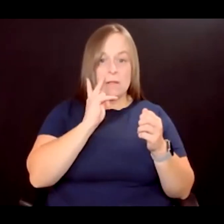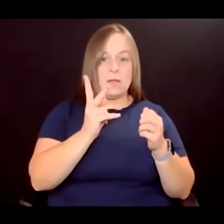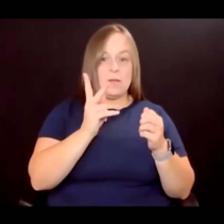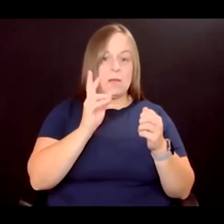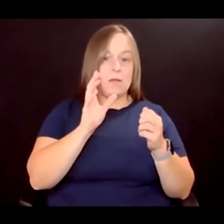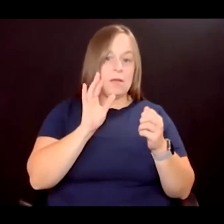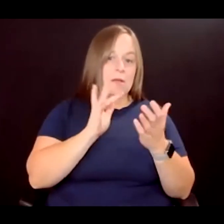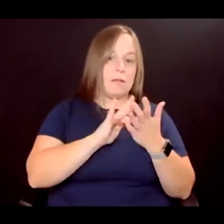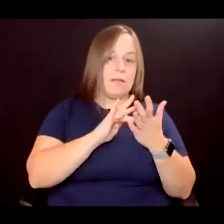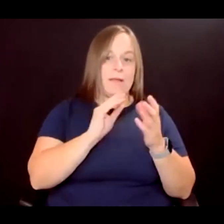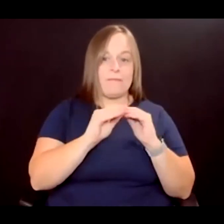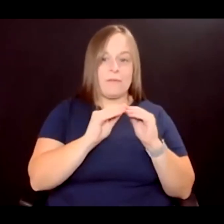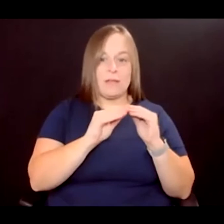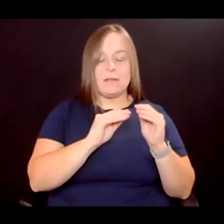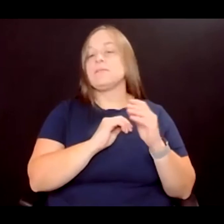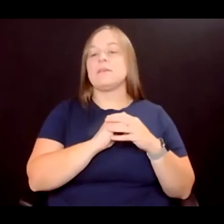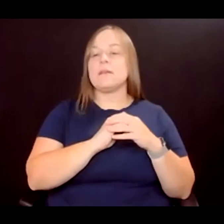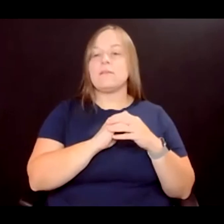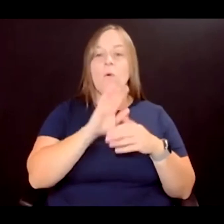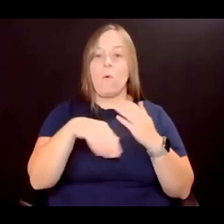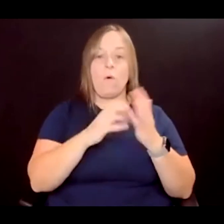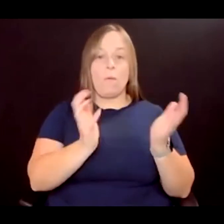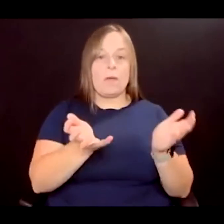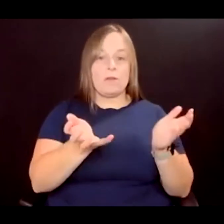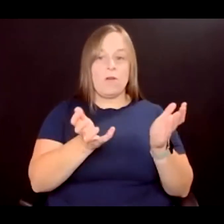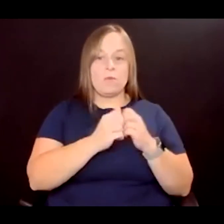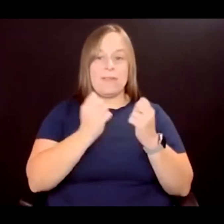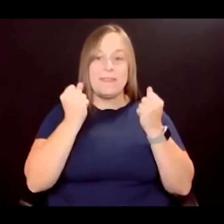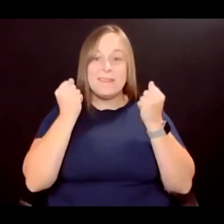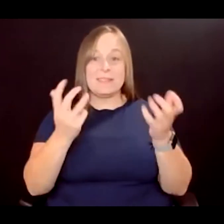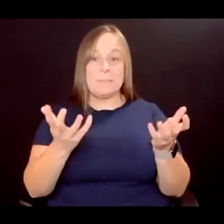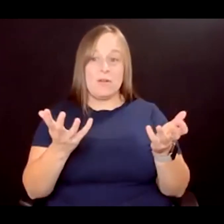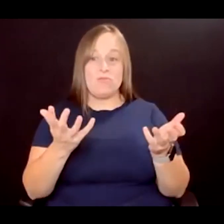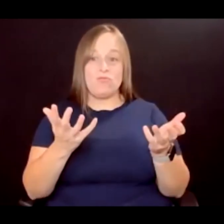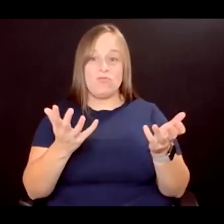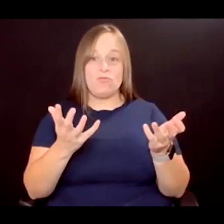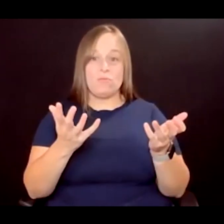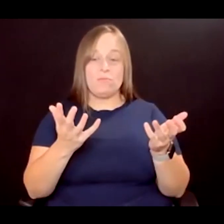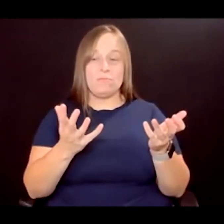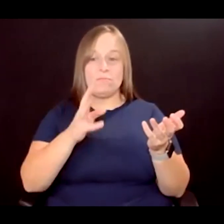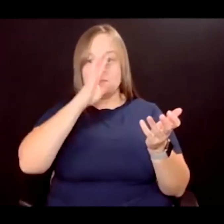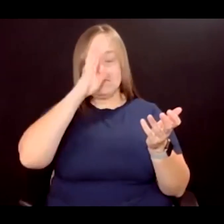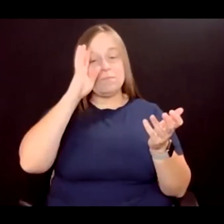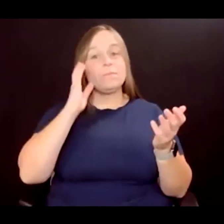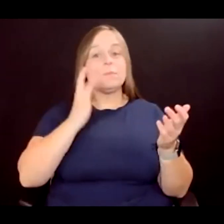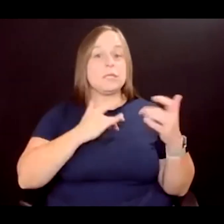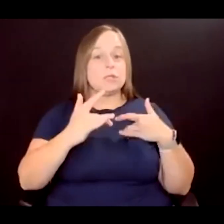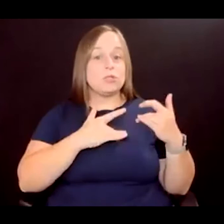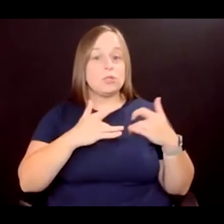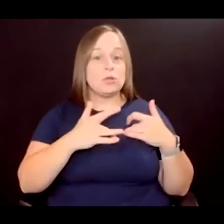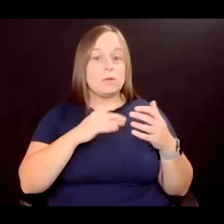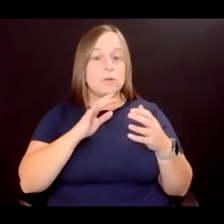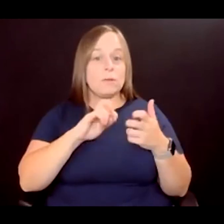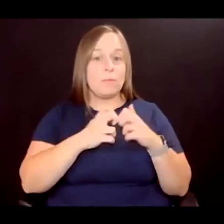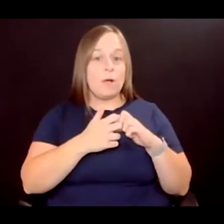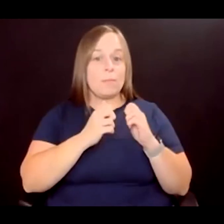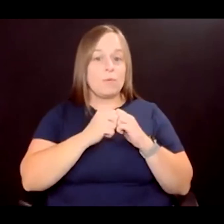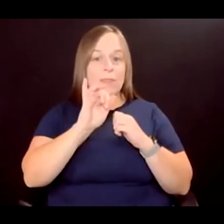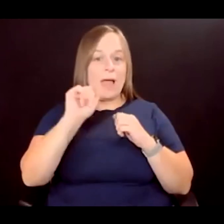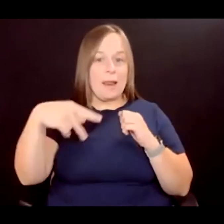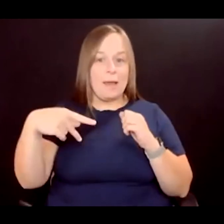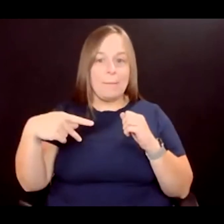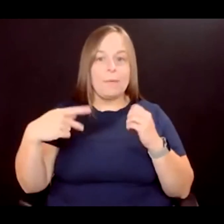on the sidewalk between the construction and utility poles, but people who use wheelchairs were completely unable to access the sidewalk